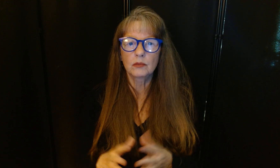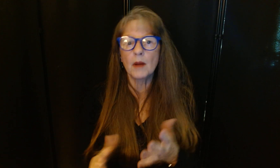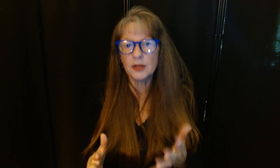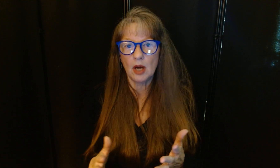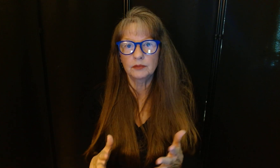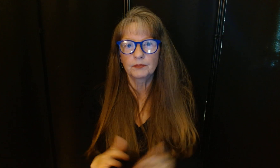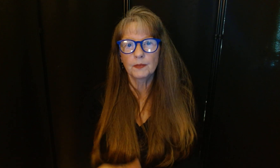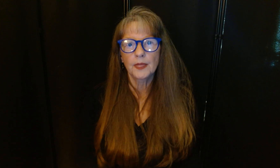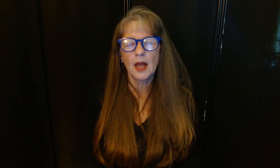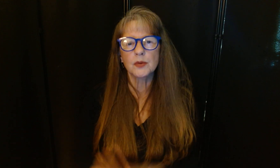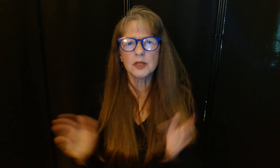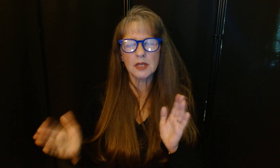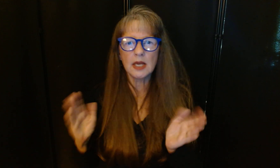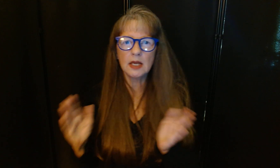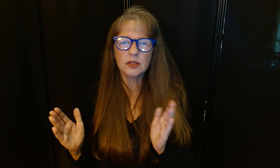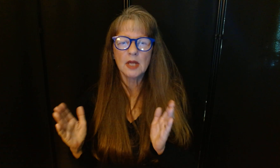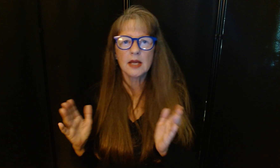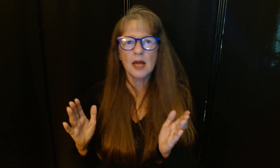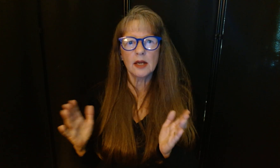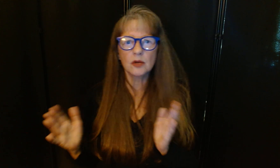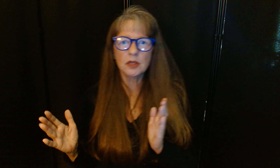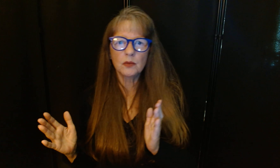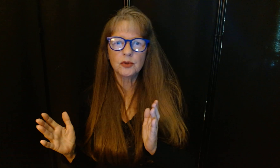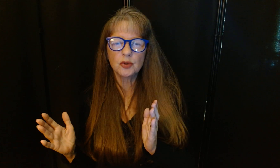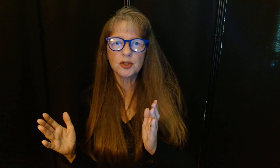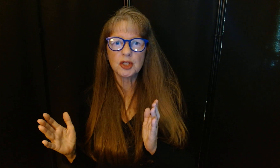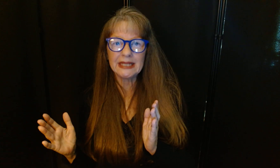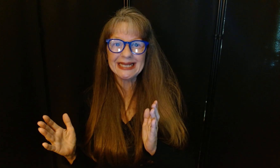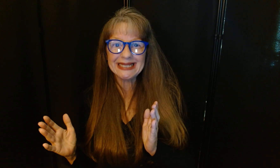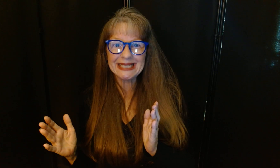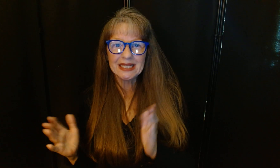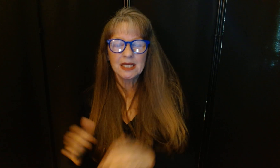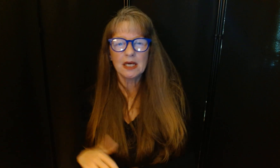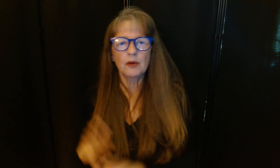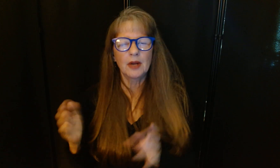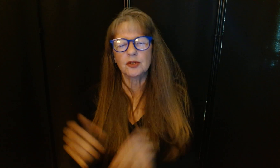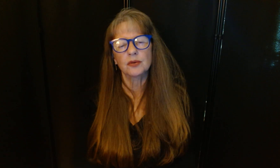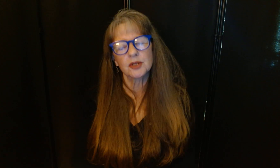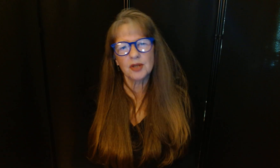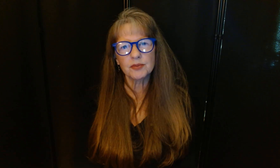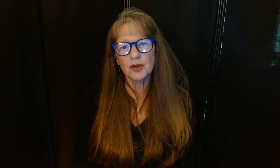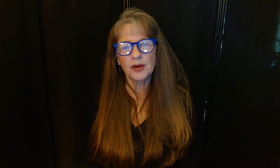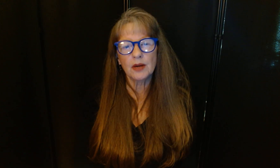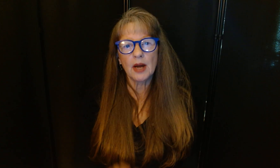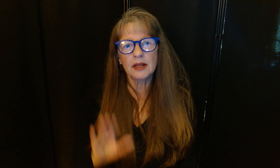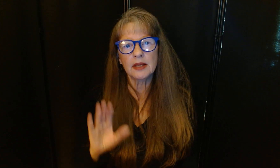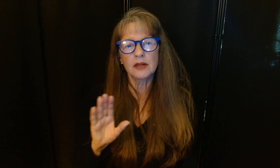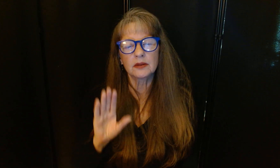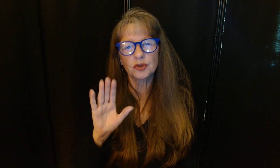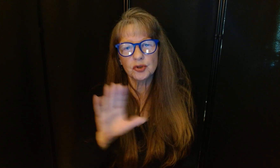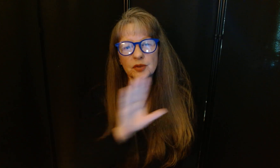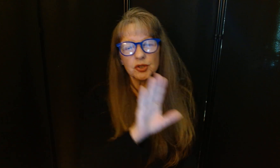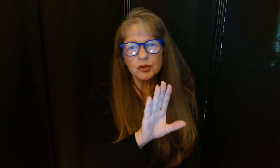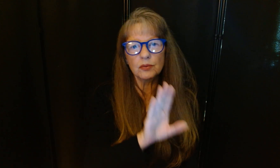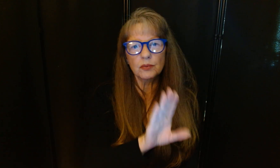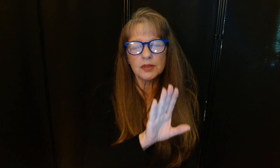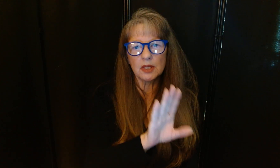Ramadan. I was going to say, and it's kind of goes along with Jewish Lent. I'm not Jewish. I'm sorry. I get Jewish do celebrate